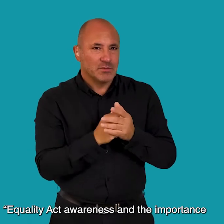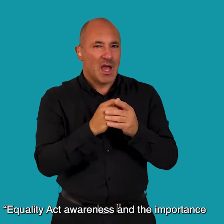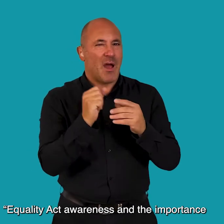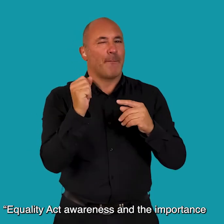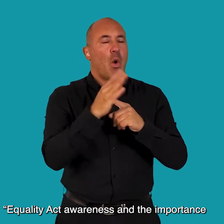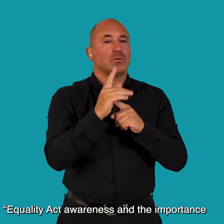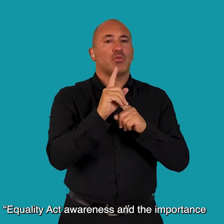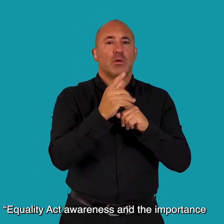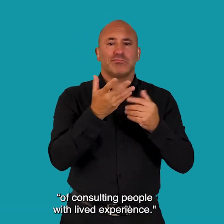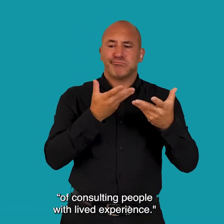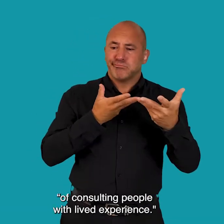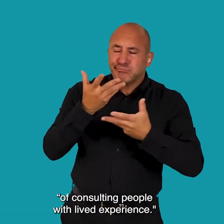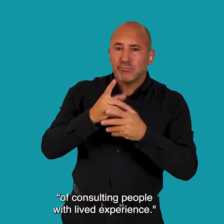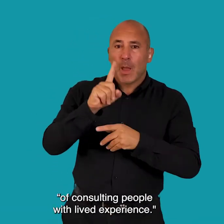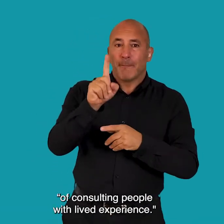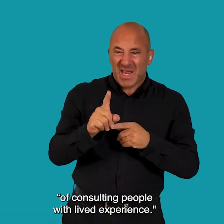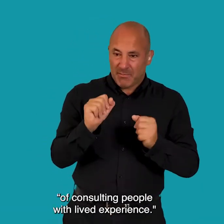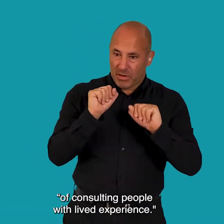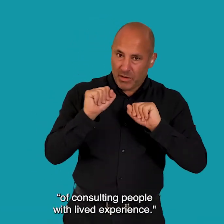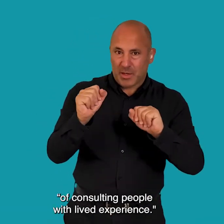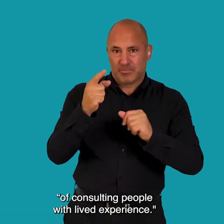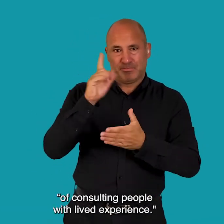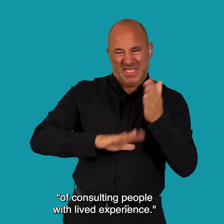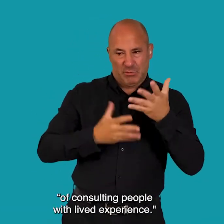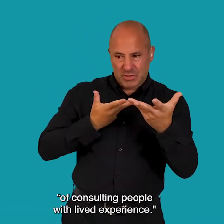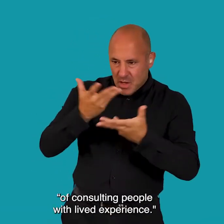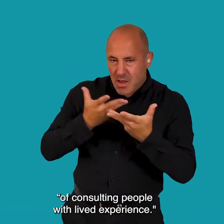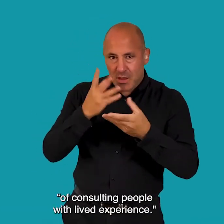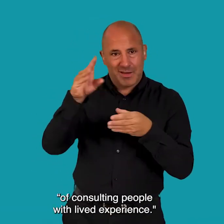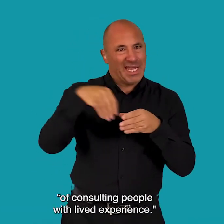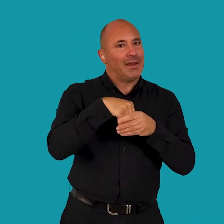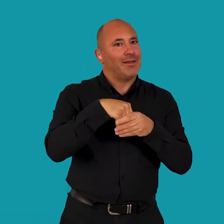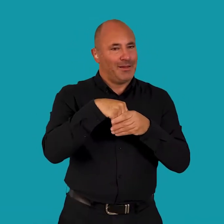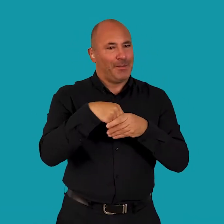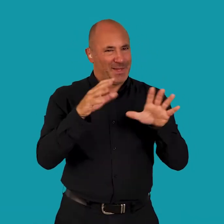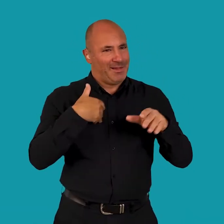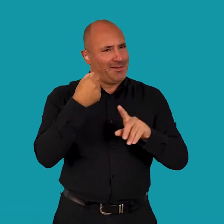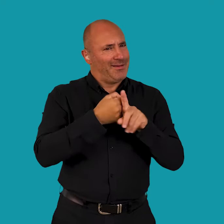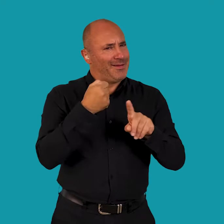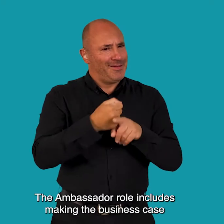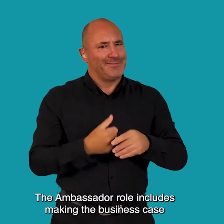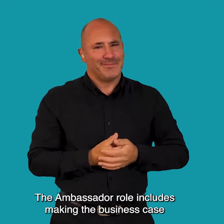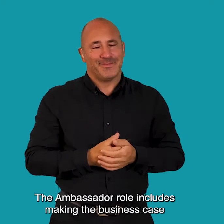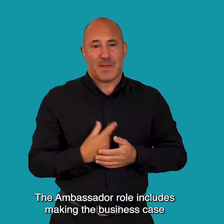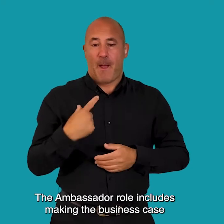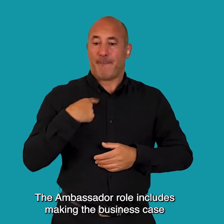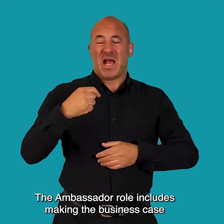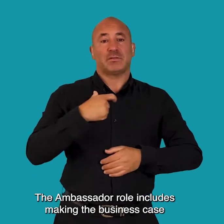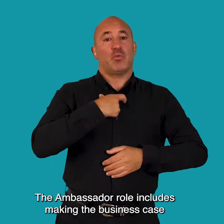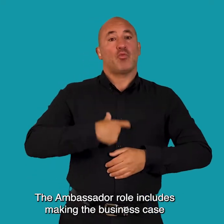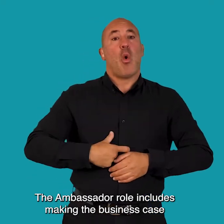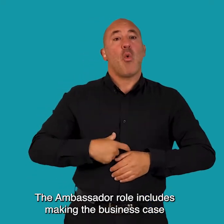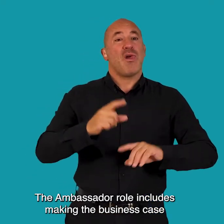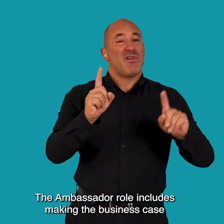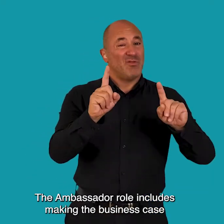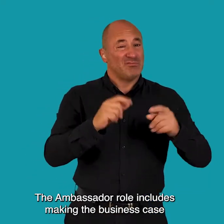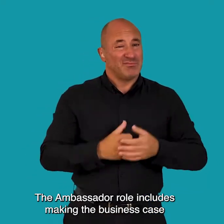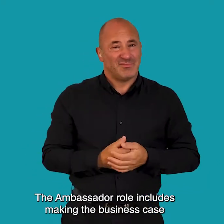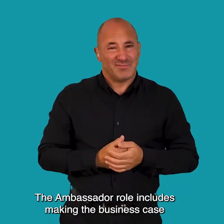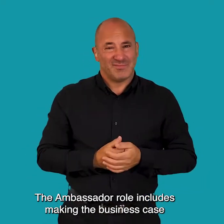and the importance of consulting people with lived experience. The ambassador role includes making the